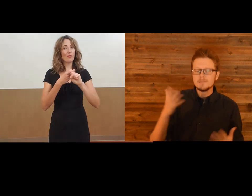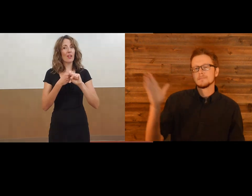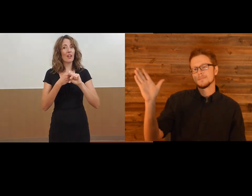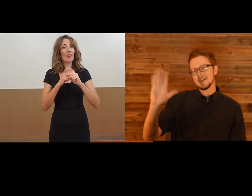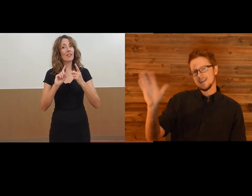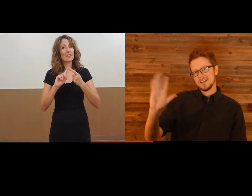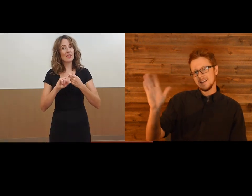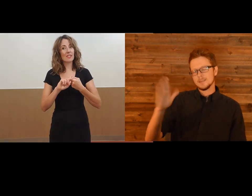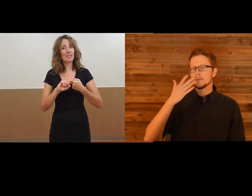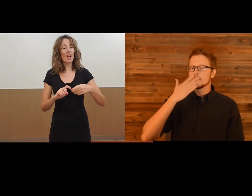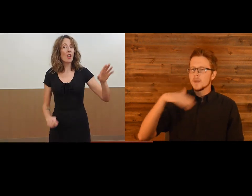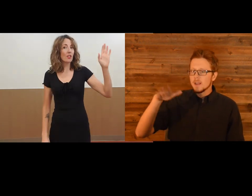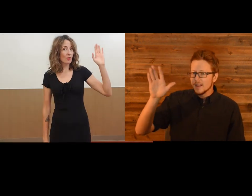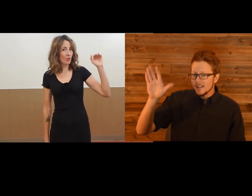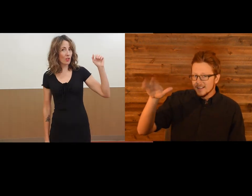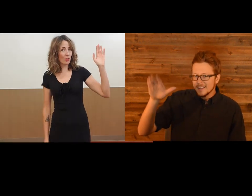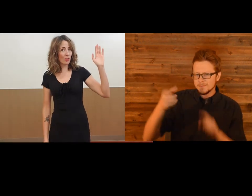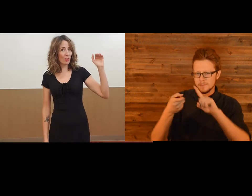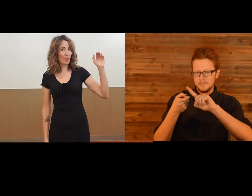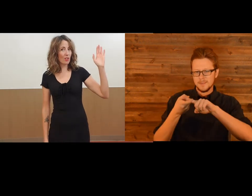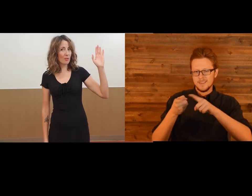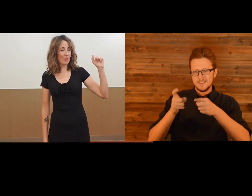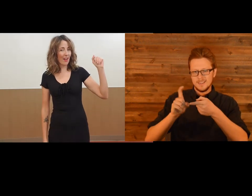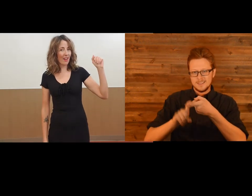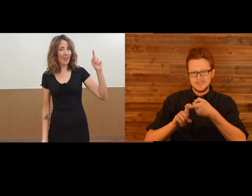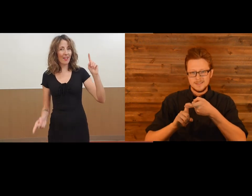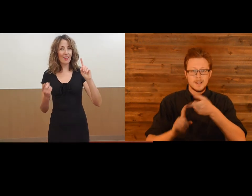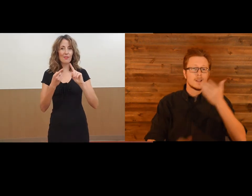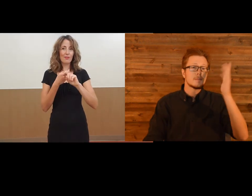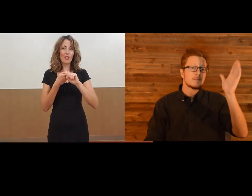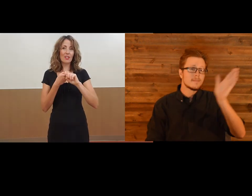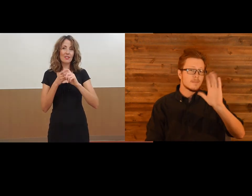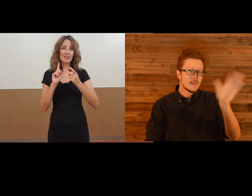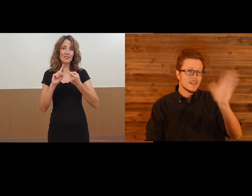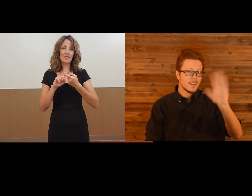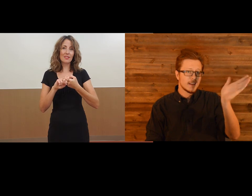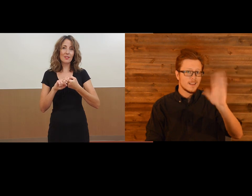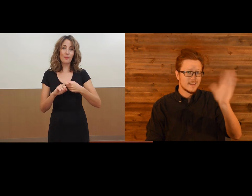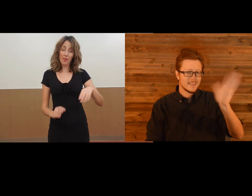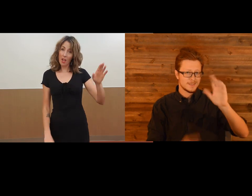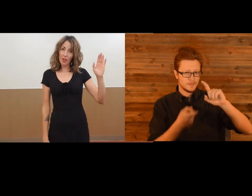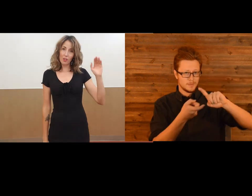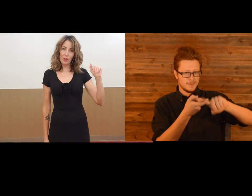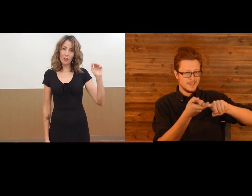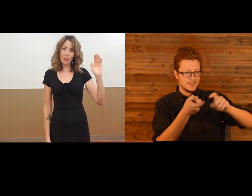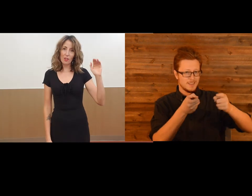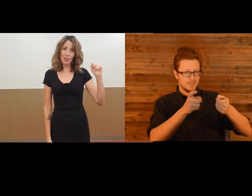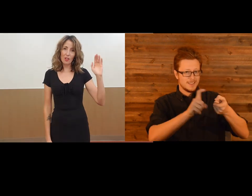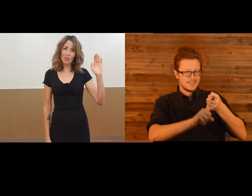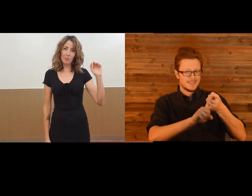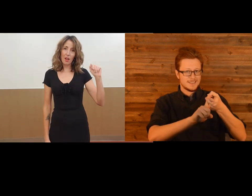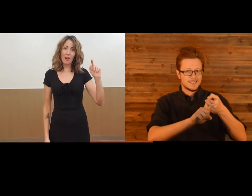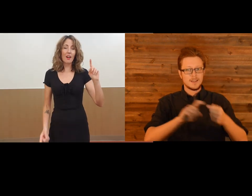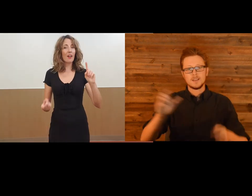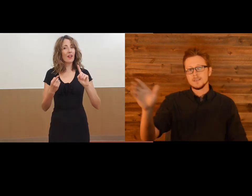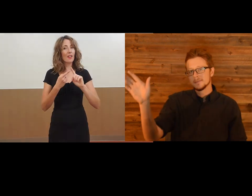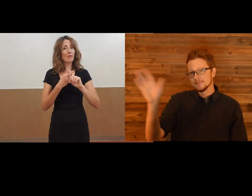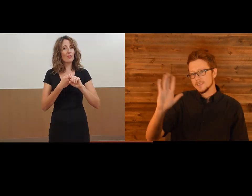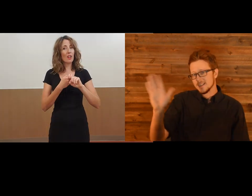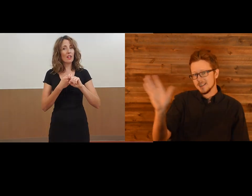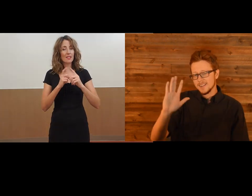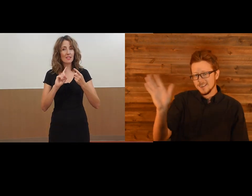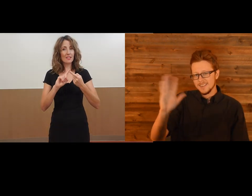goodbye, friends. Goodbye, friends. Goodbye.